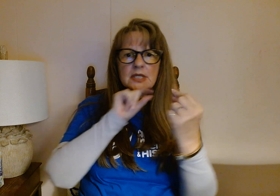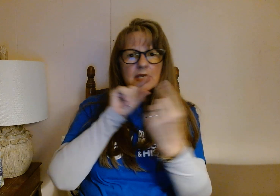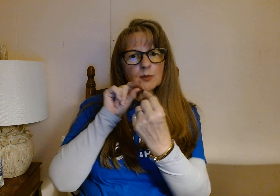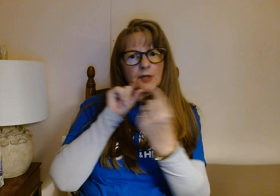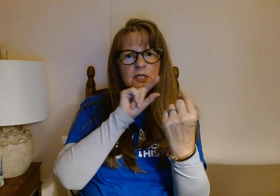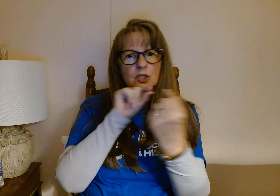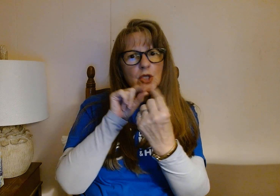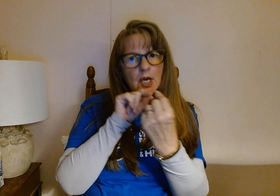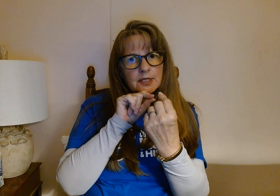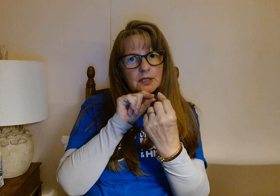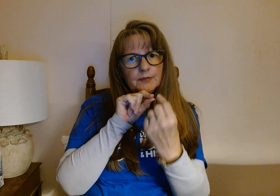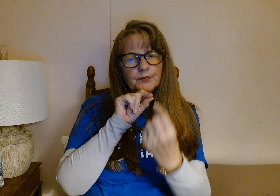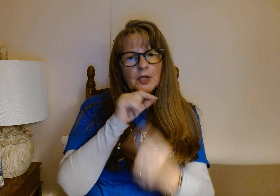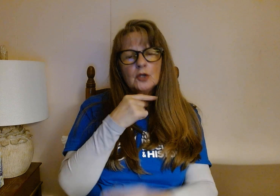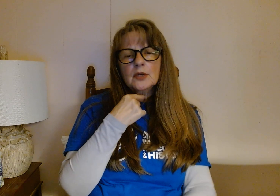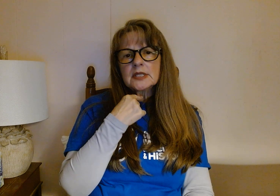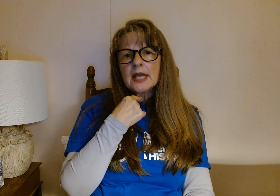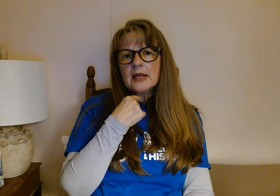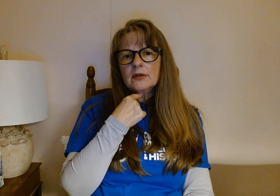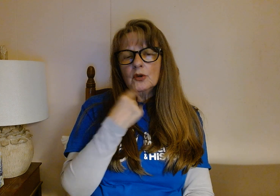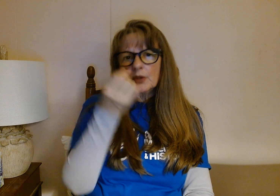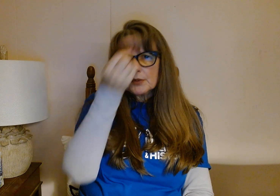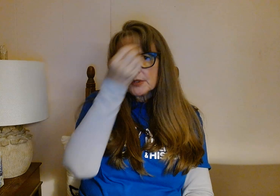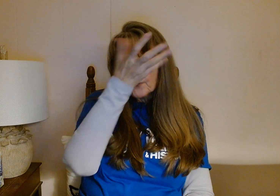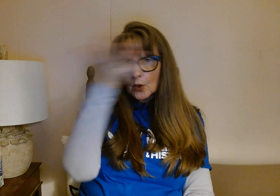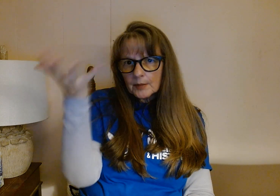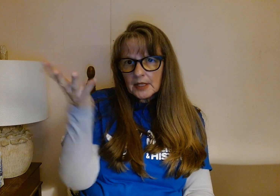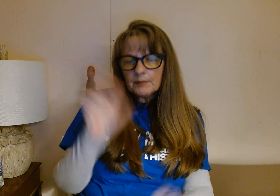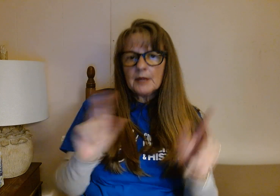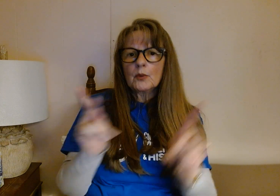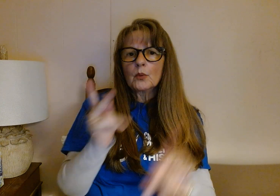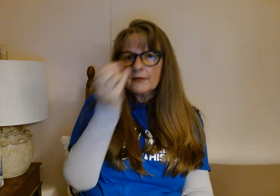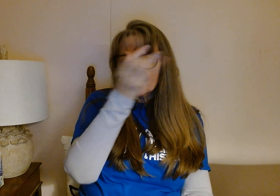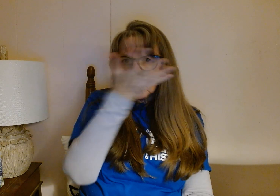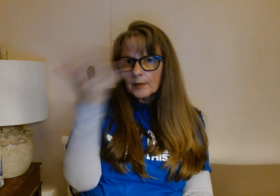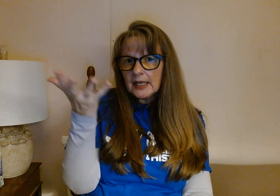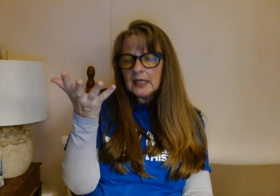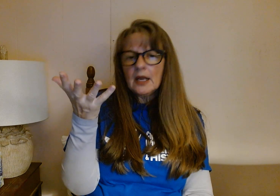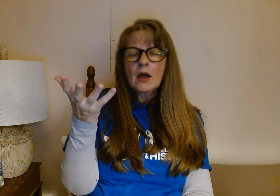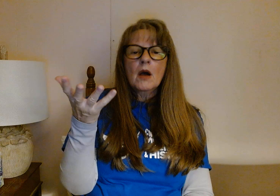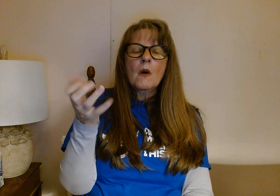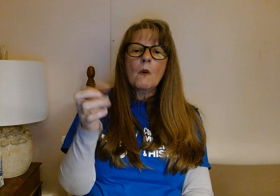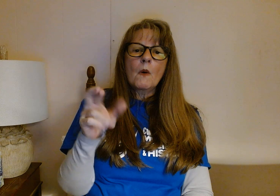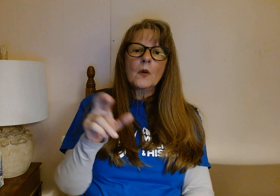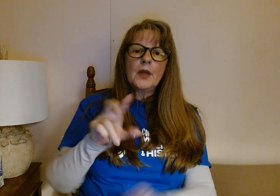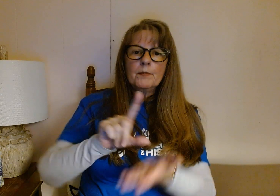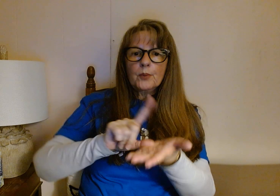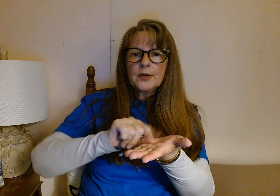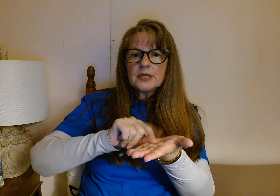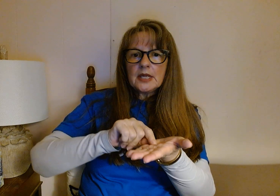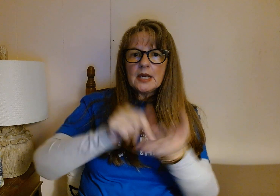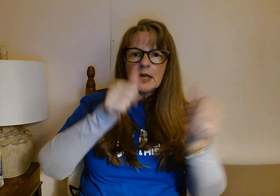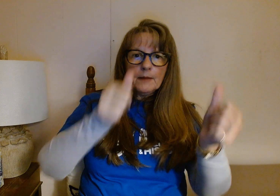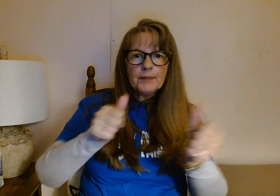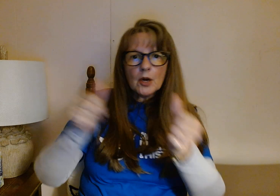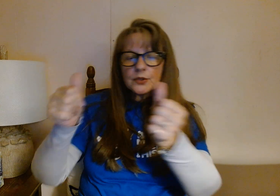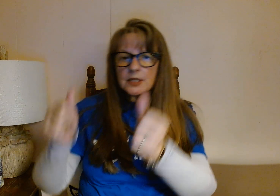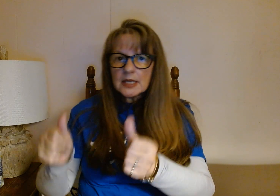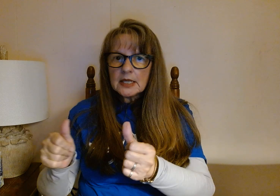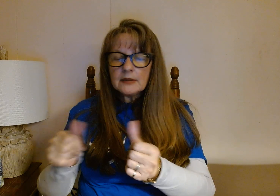because this is gossip. You could say, they was informing, people were informing, or they printed it and posted it. They had it in